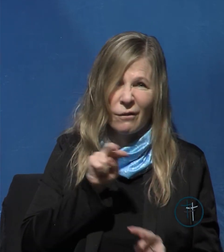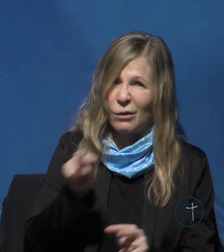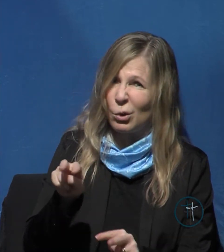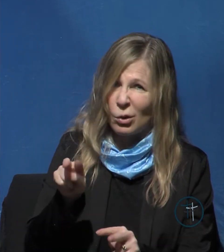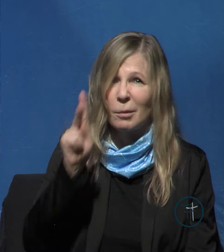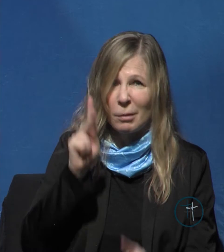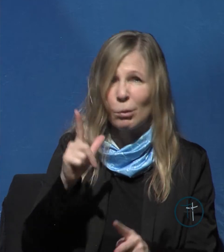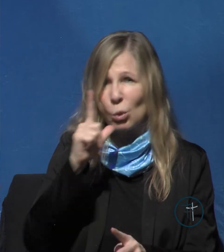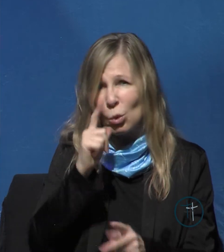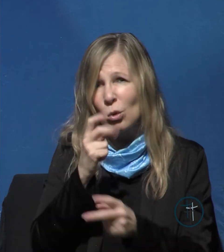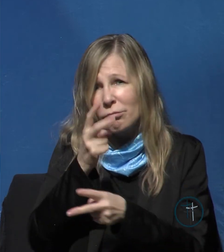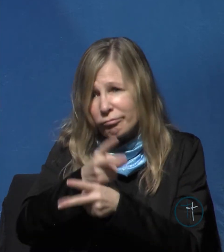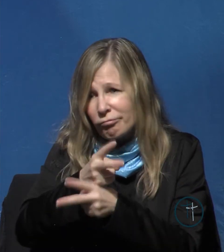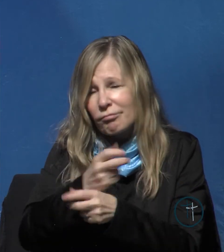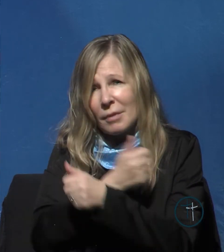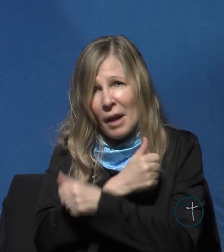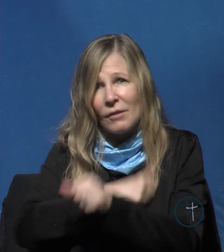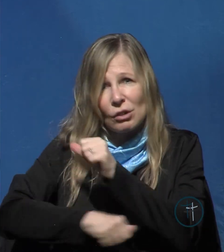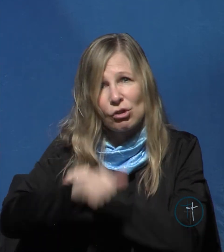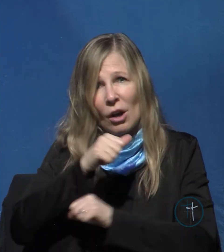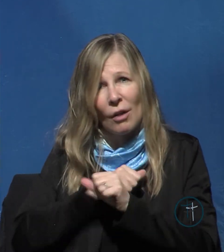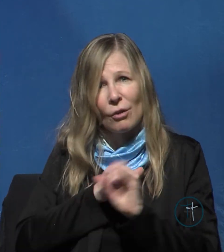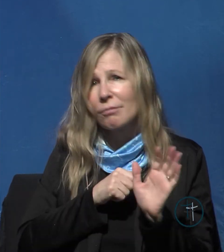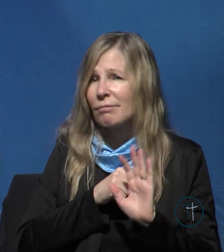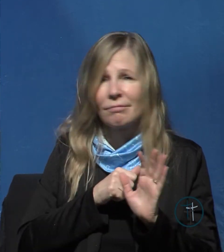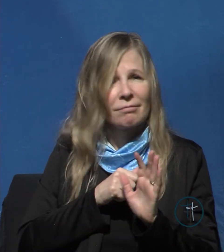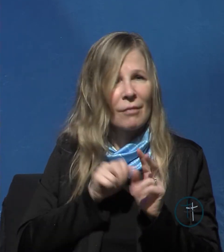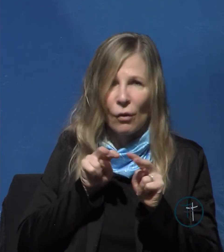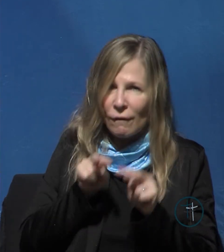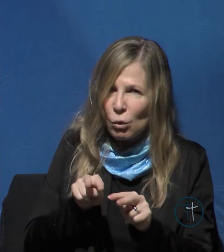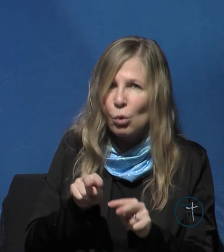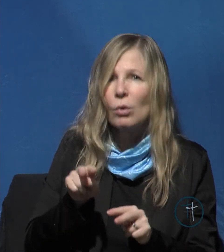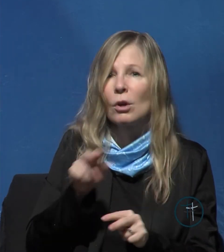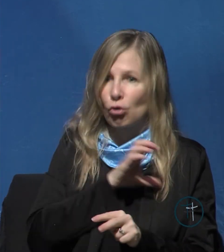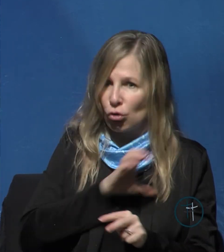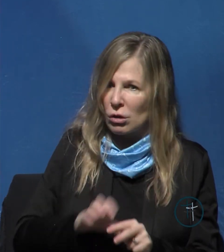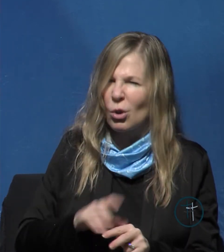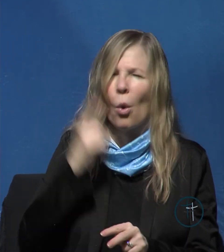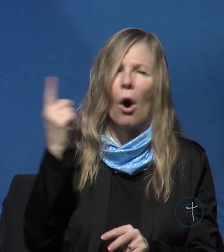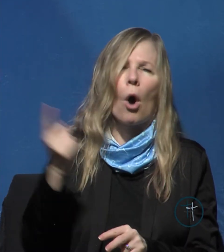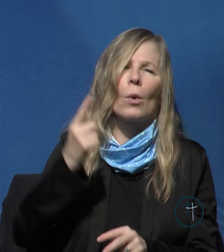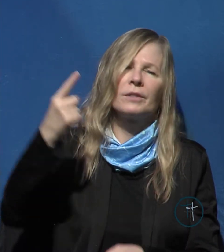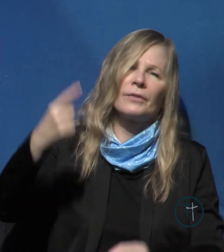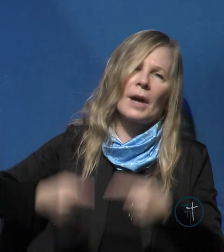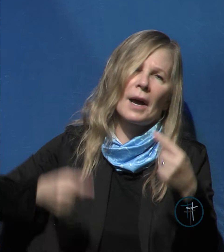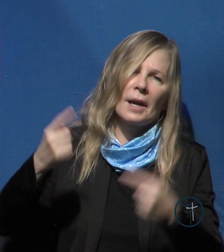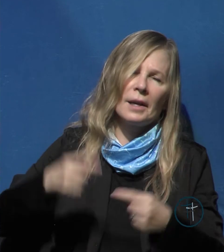care for and love one another. They're viewed as those who are always fighting.